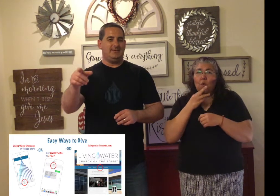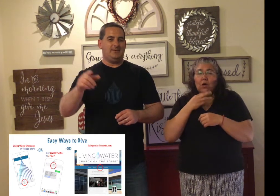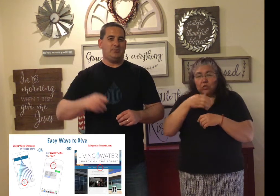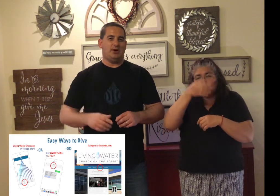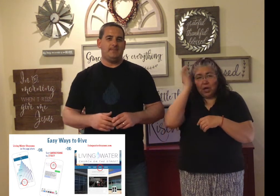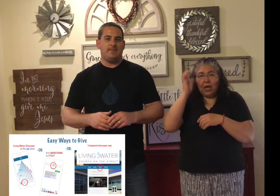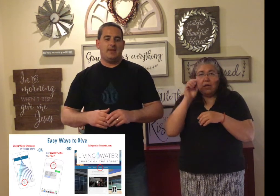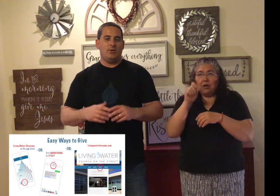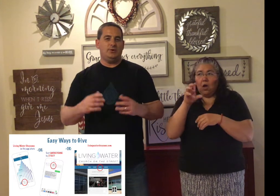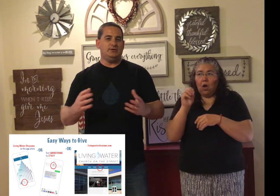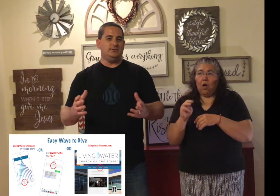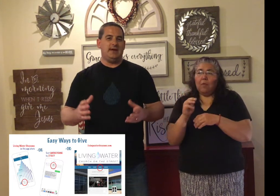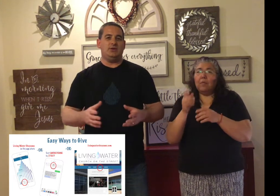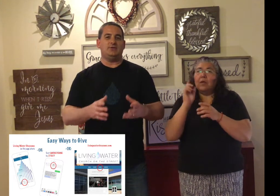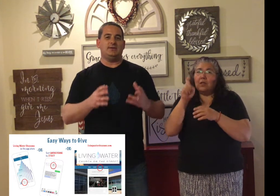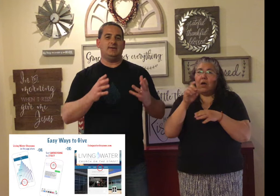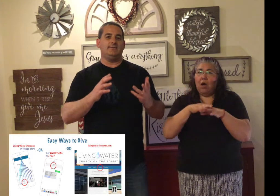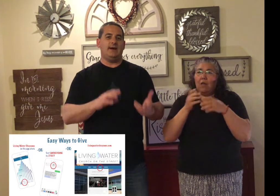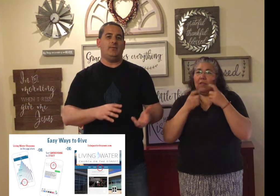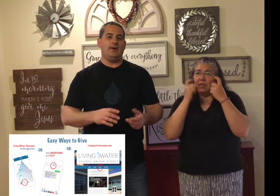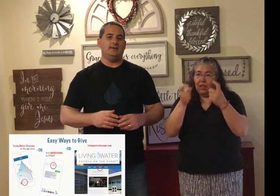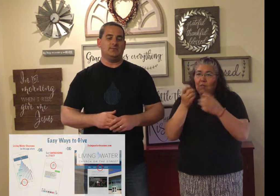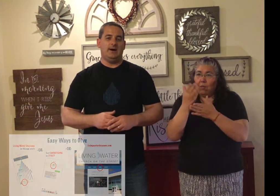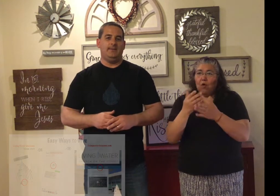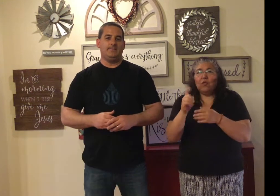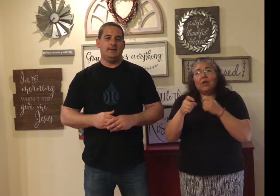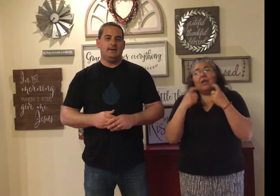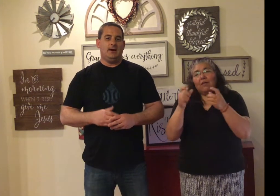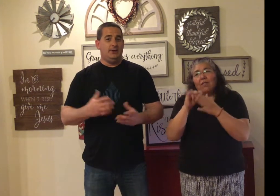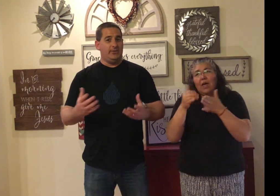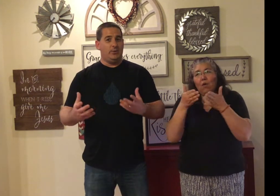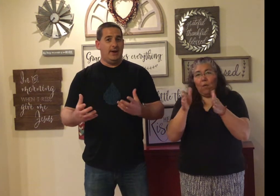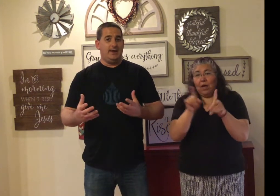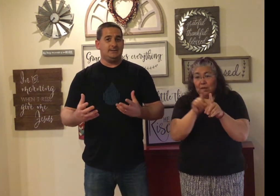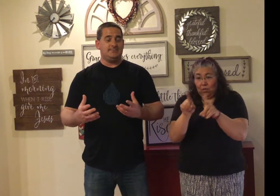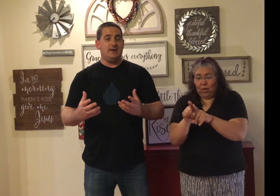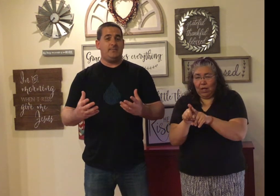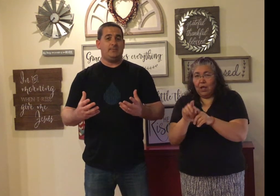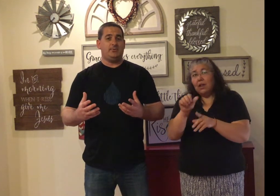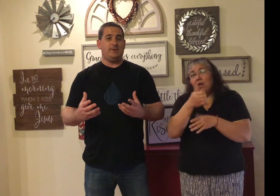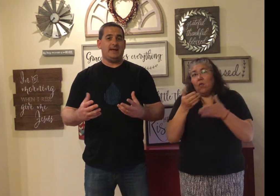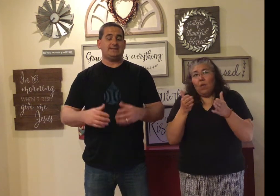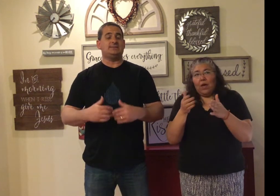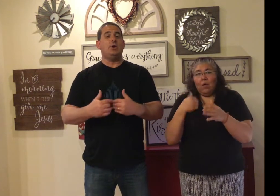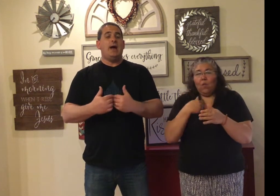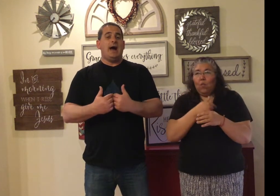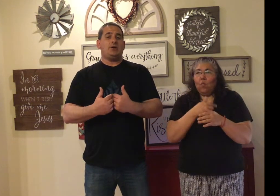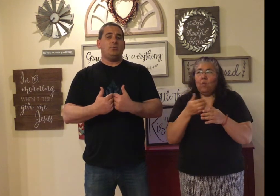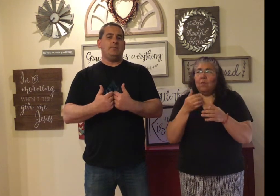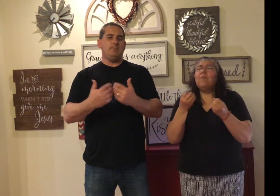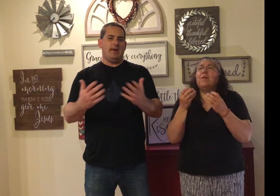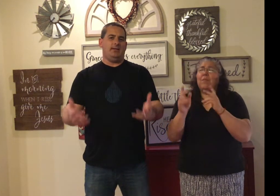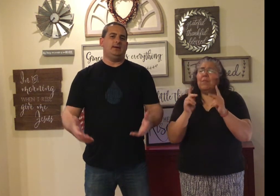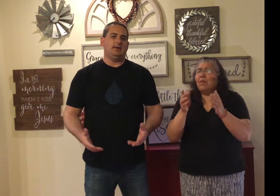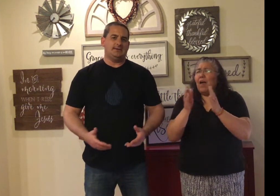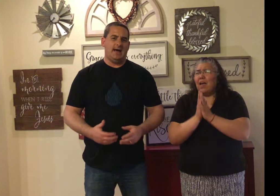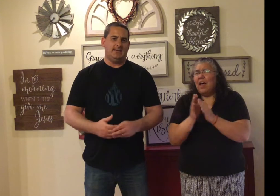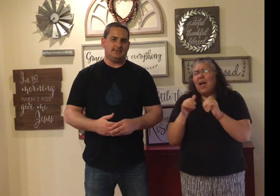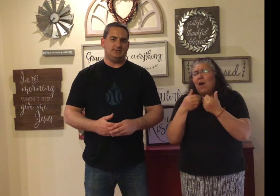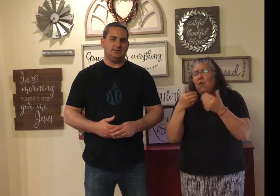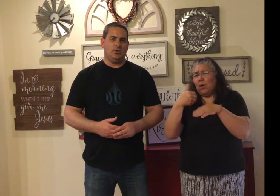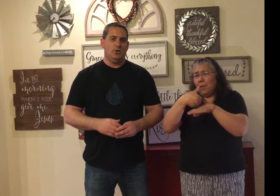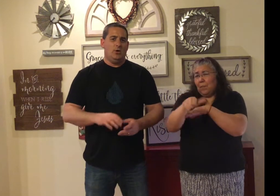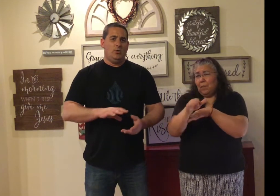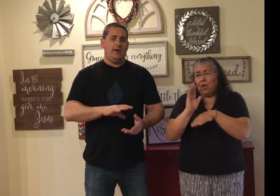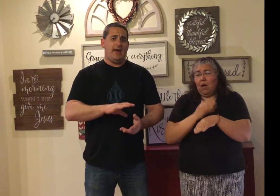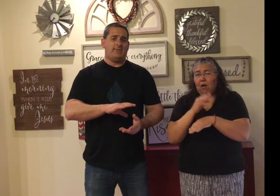on the giving part. And when you do that, you can give that way as well. Another way is, as many people have been asking, so how can we mail in our tithes?